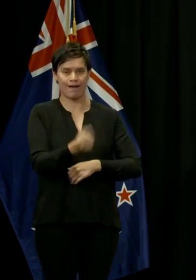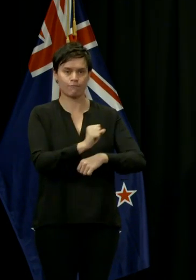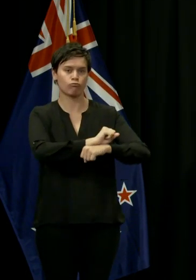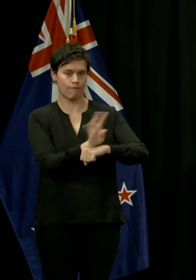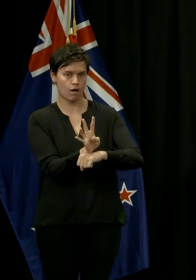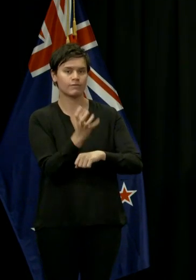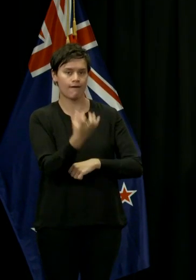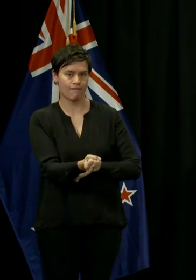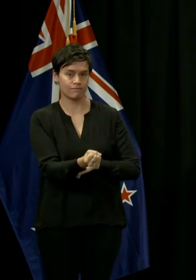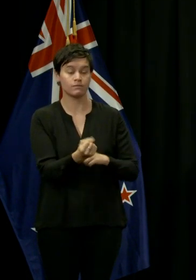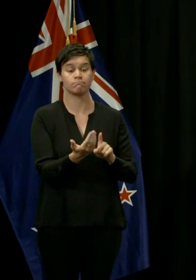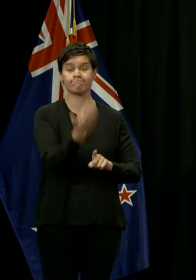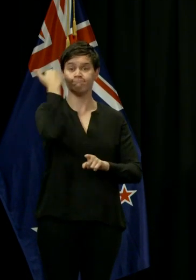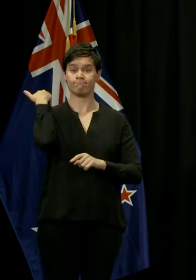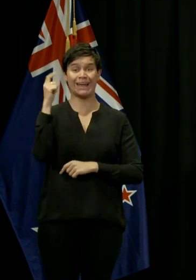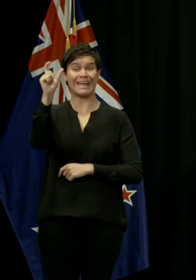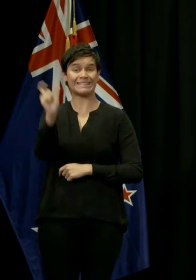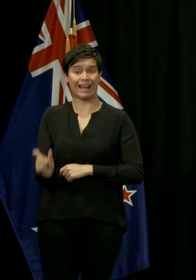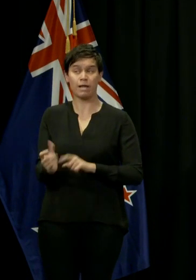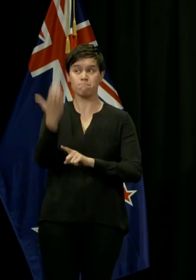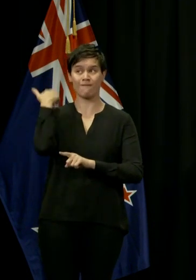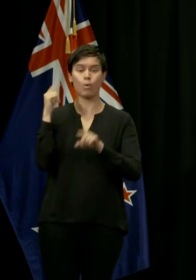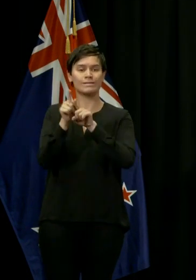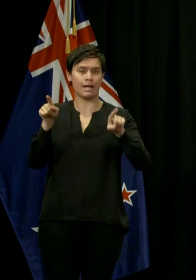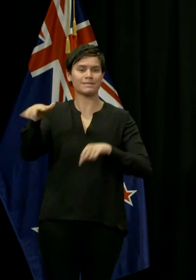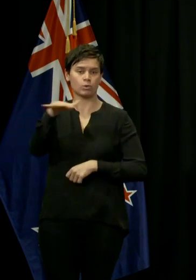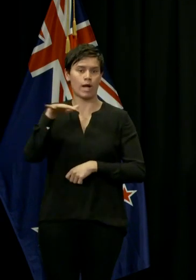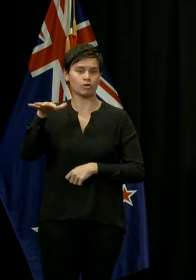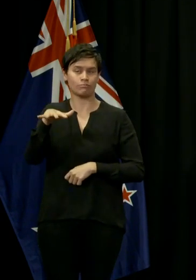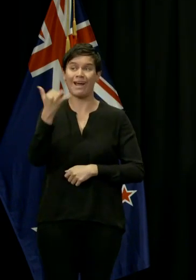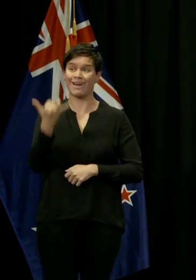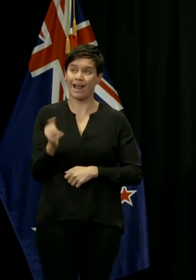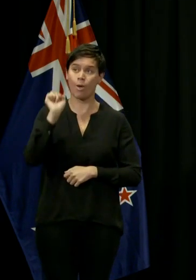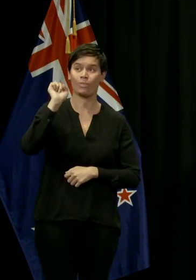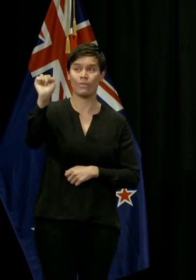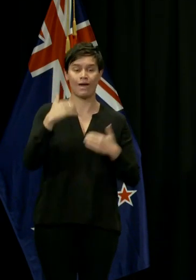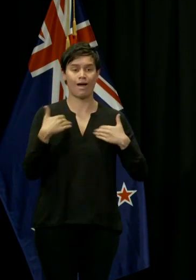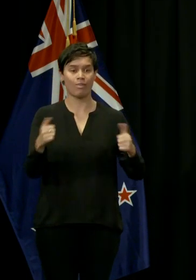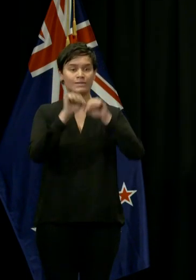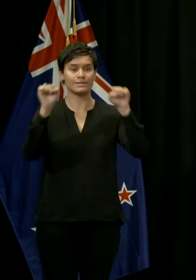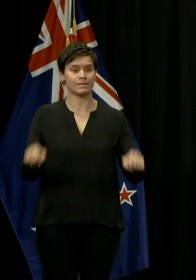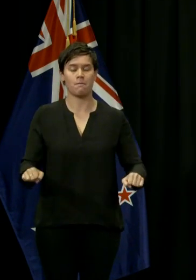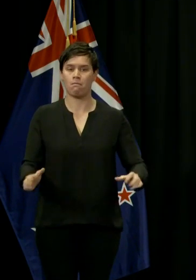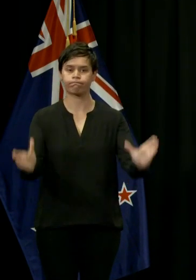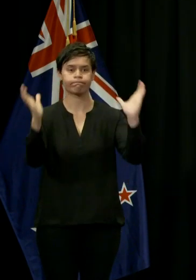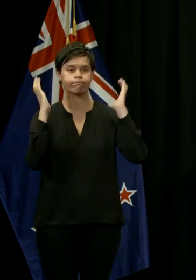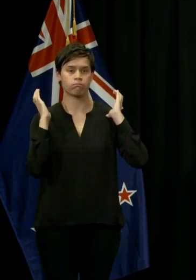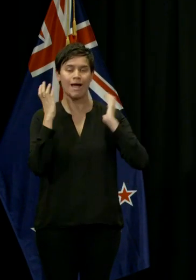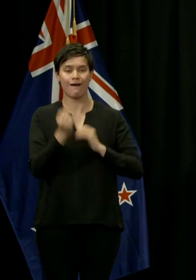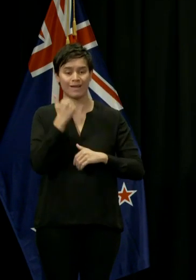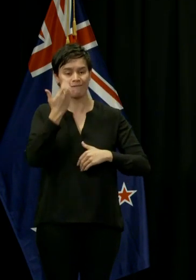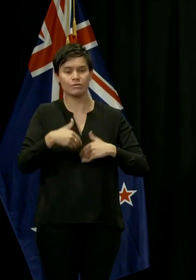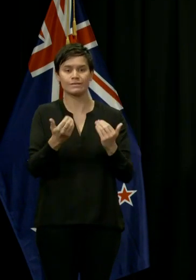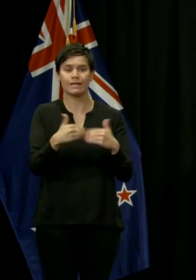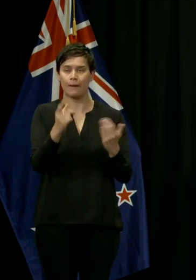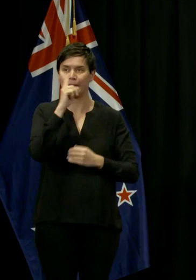but so did Italy once. Now the virus has overwhelmed their health system and hundreds of people are dying every